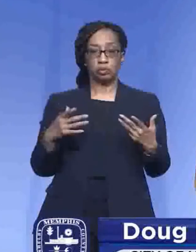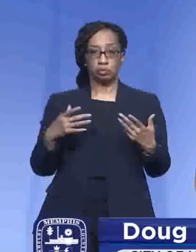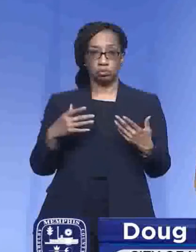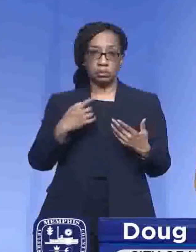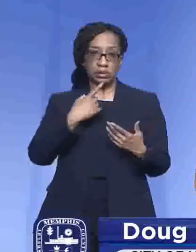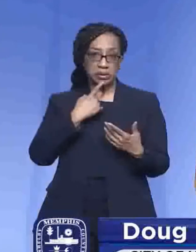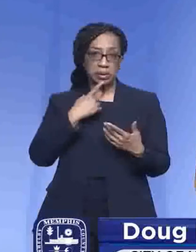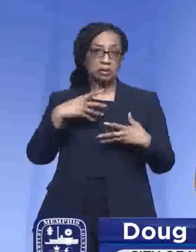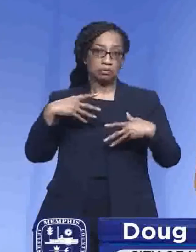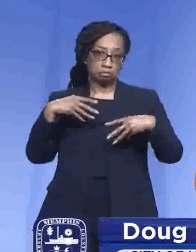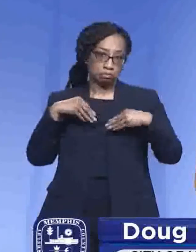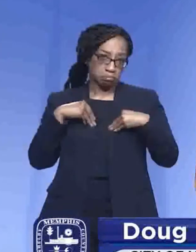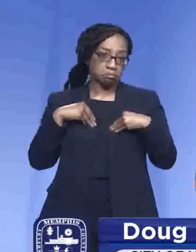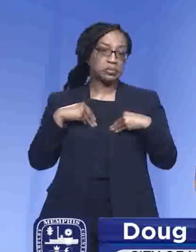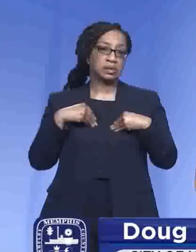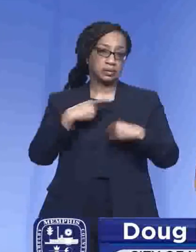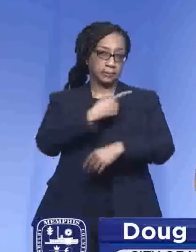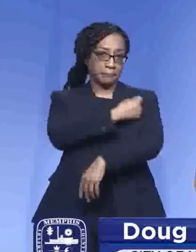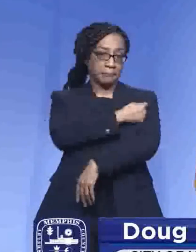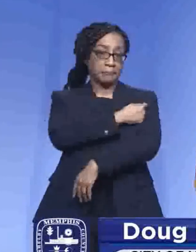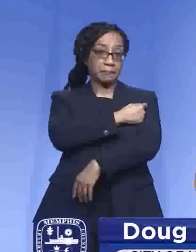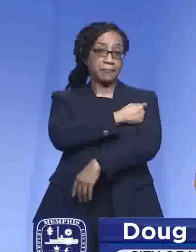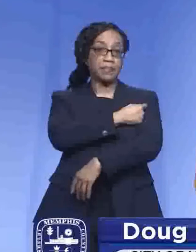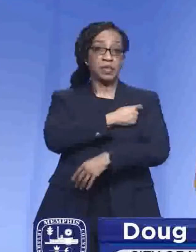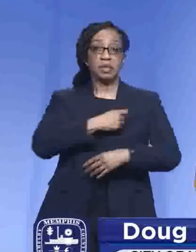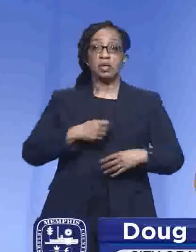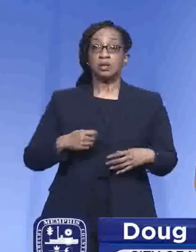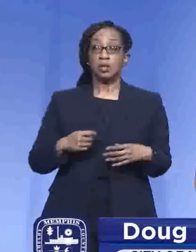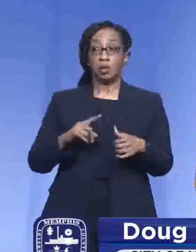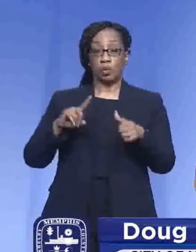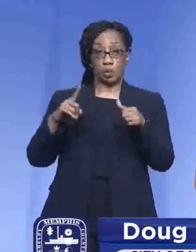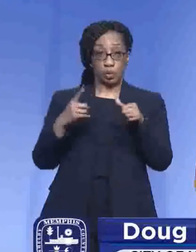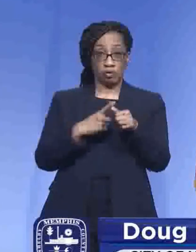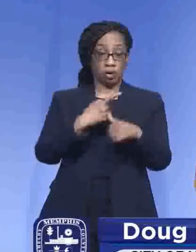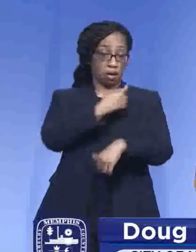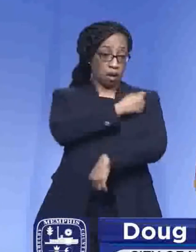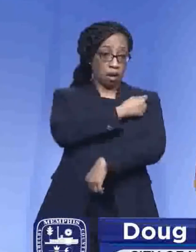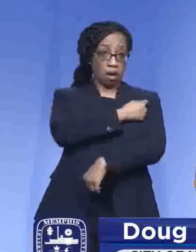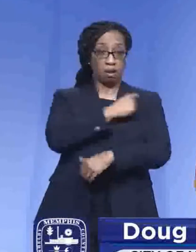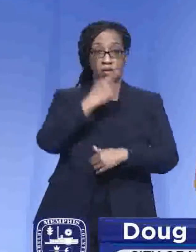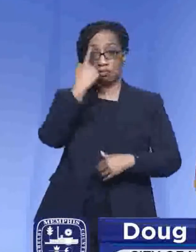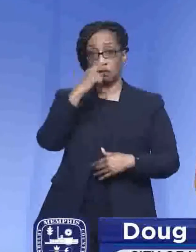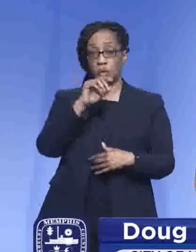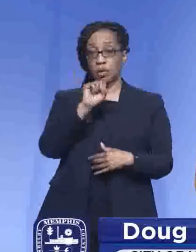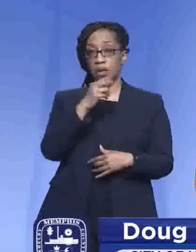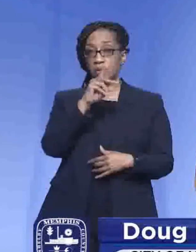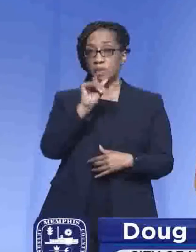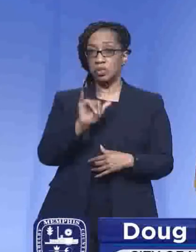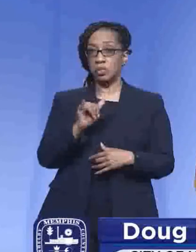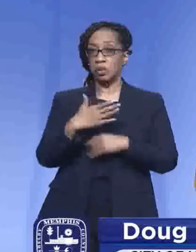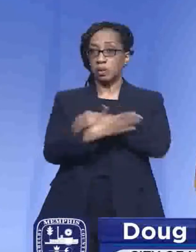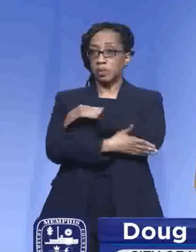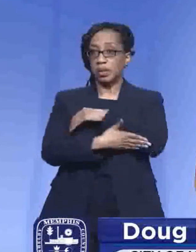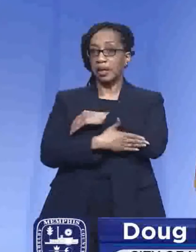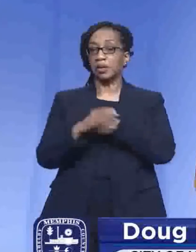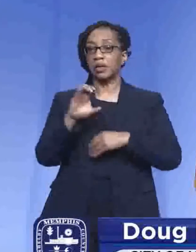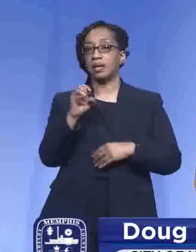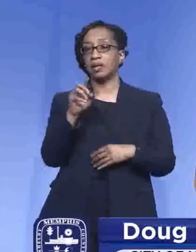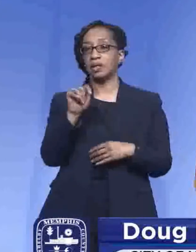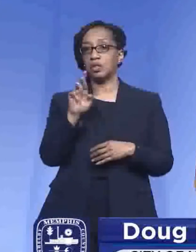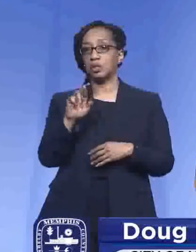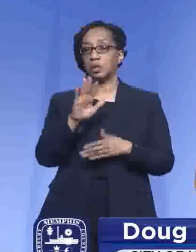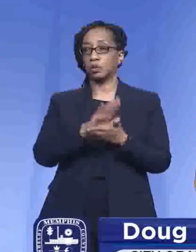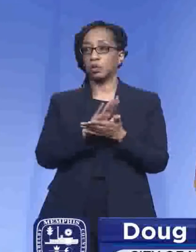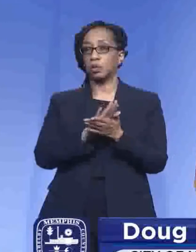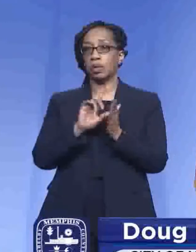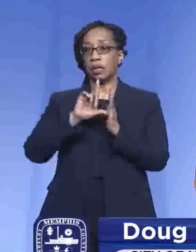So we will, at the end of this week, be complete with the first round immunizations for Shelby County and the charter schools. Later this week, on